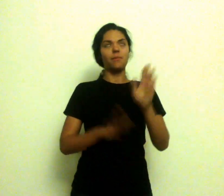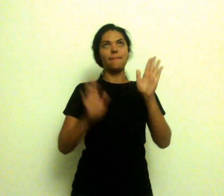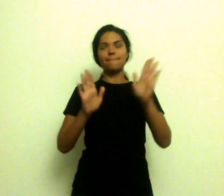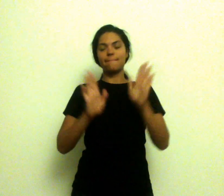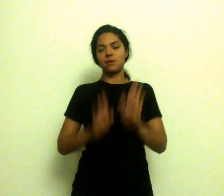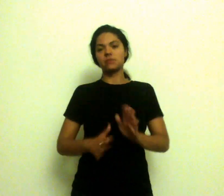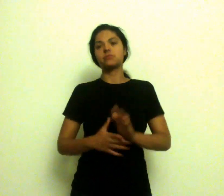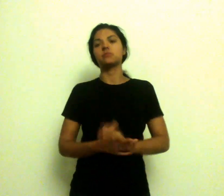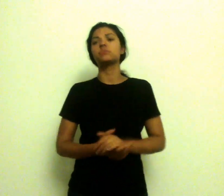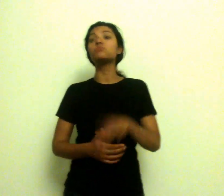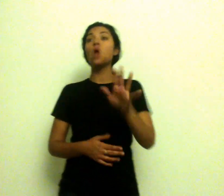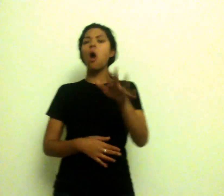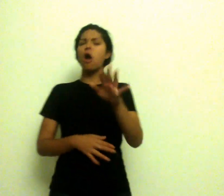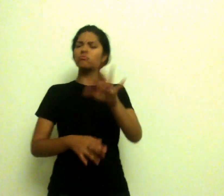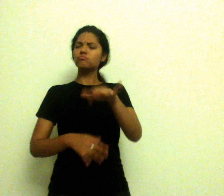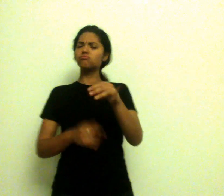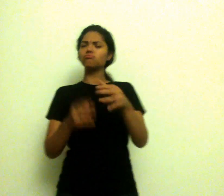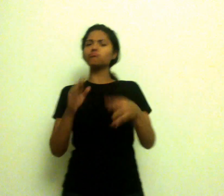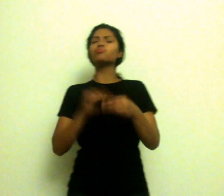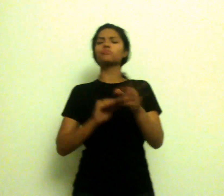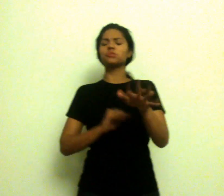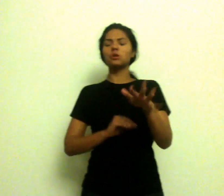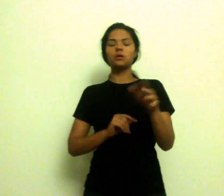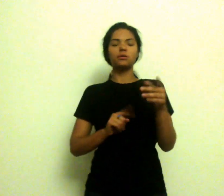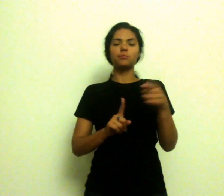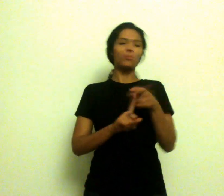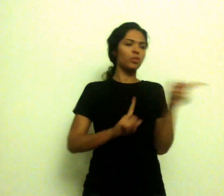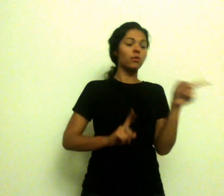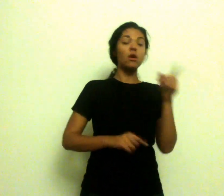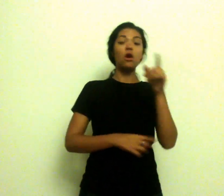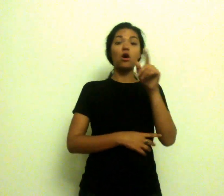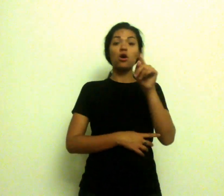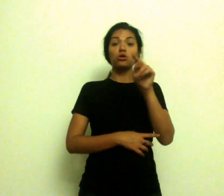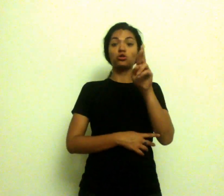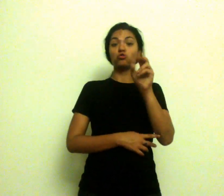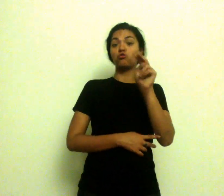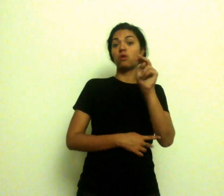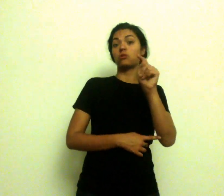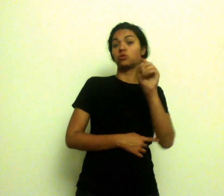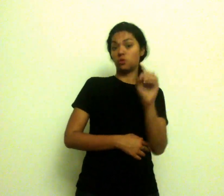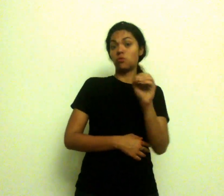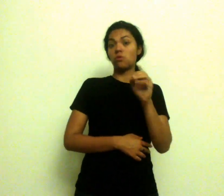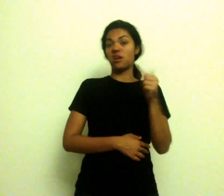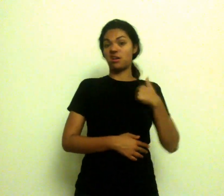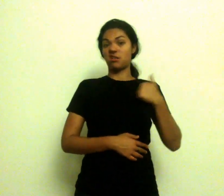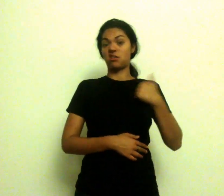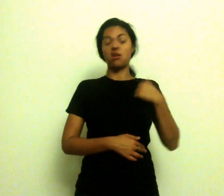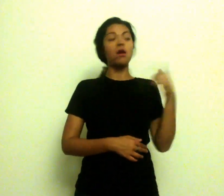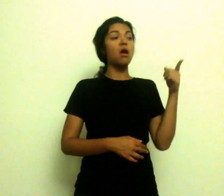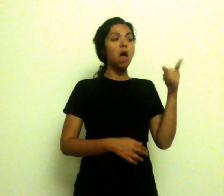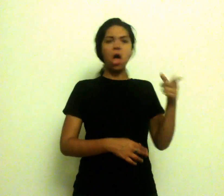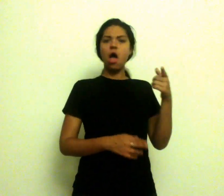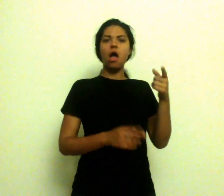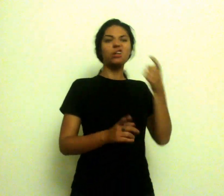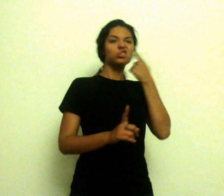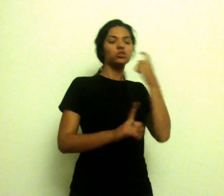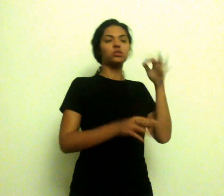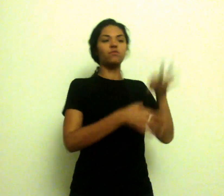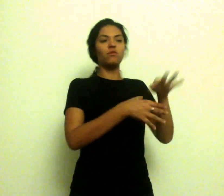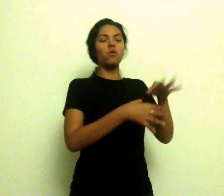United Nations as the #1 most multicultural society in the world. Toronto, Canada. And